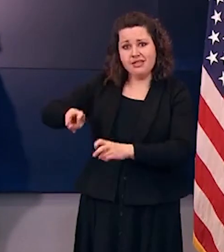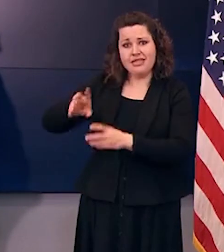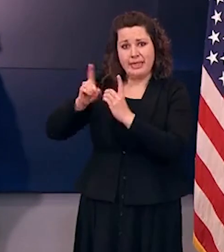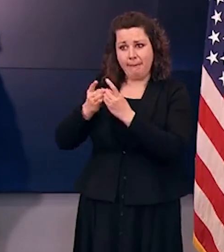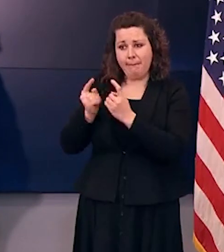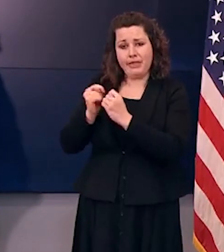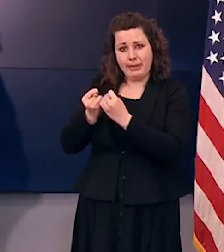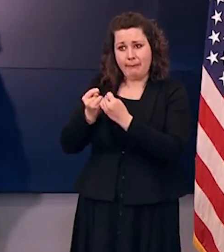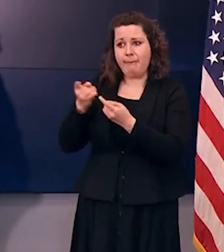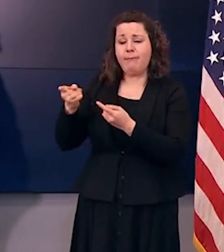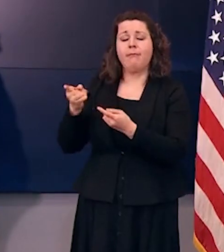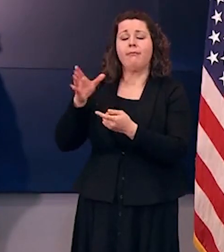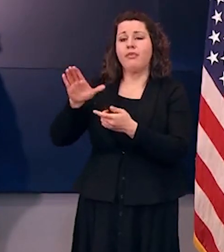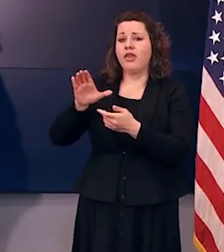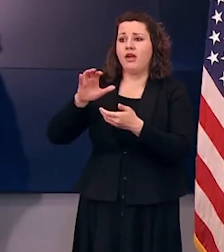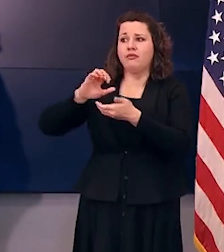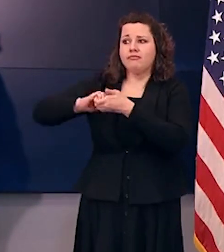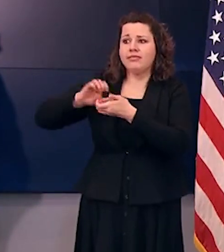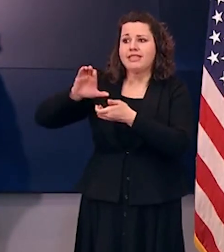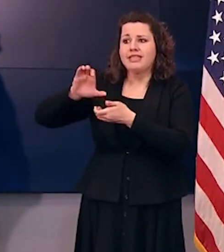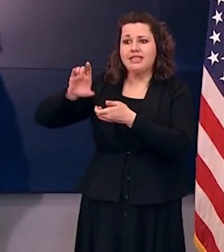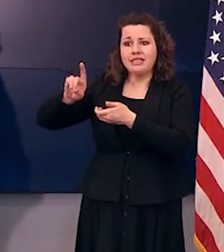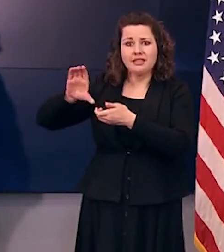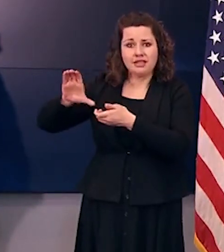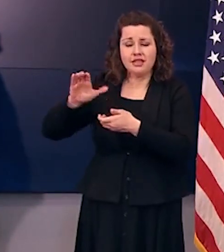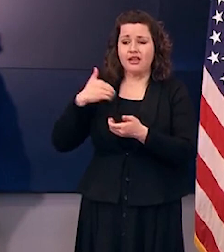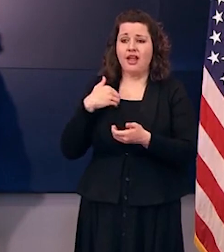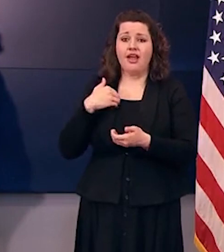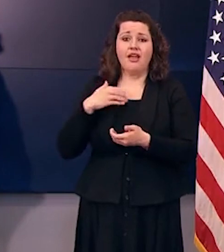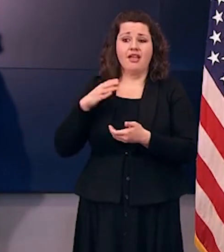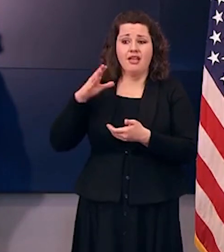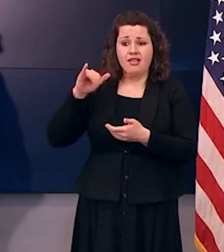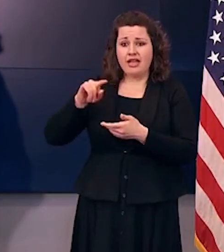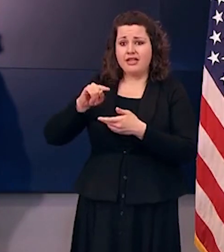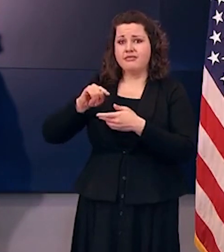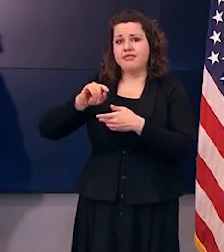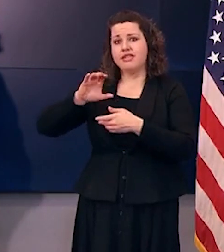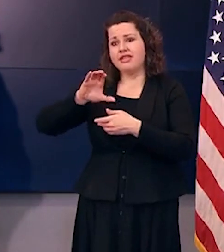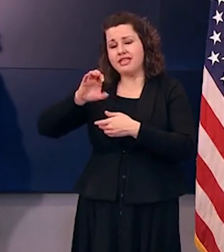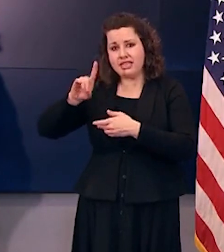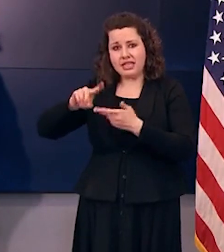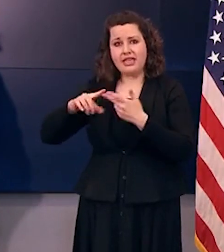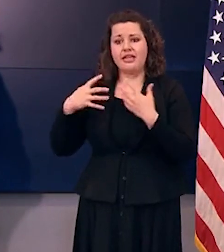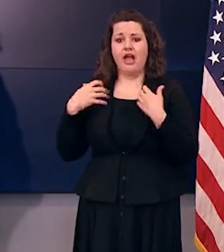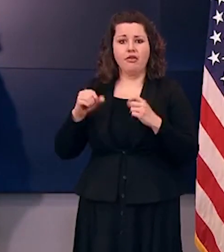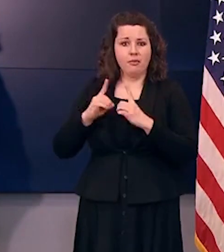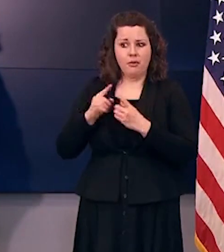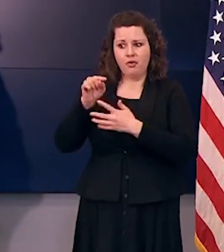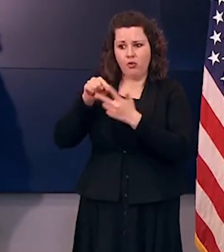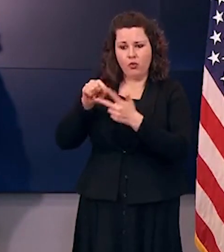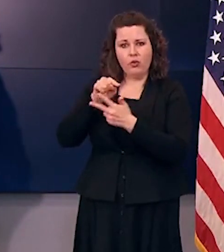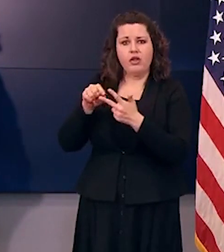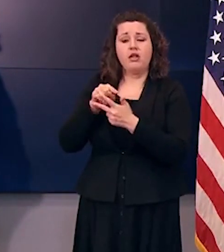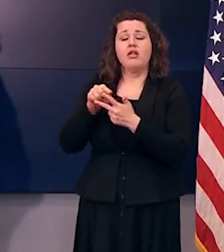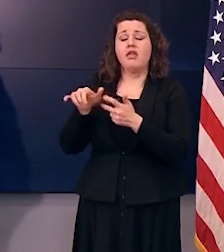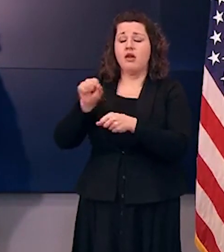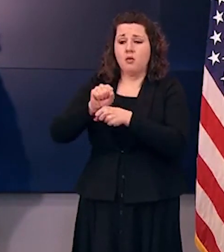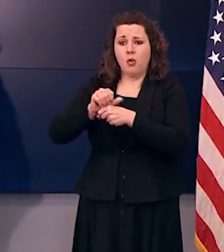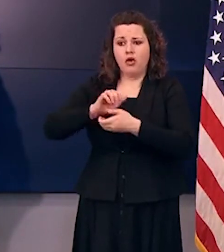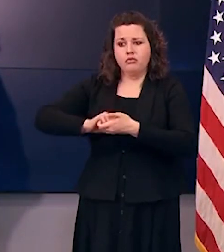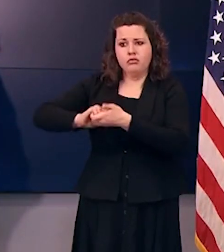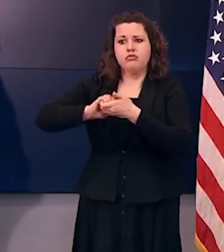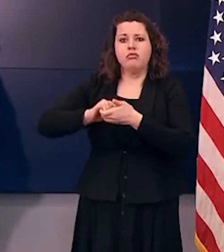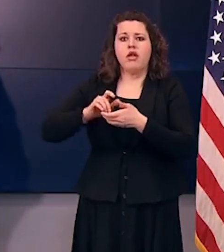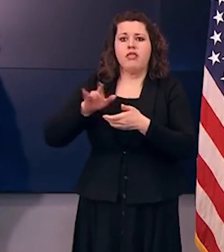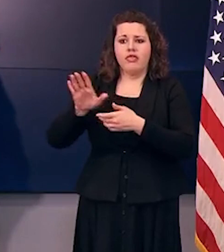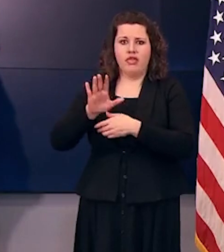the CDC, and each one, the epidemiology team, the Department of Public Health, CDC, have worked in consultation with